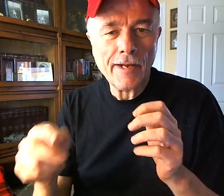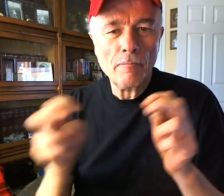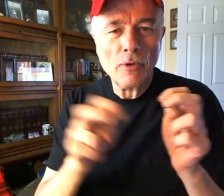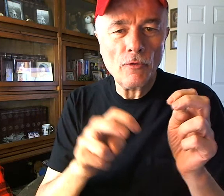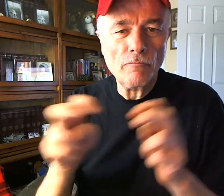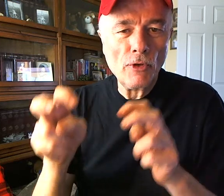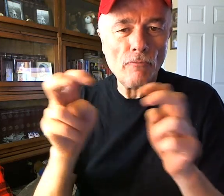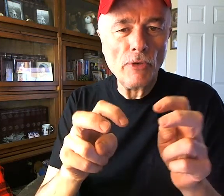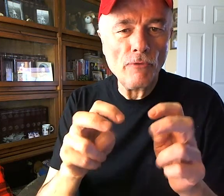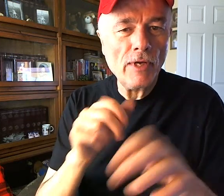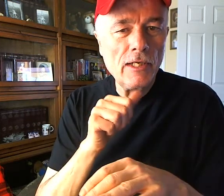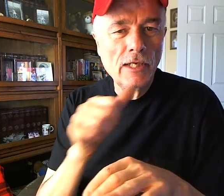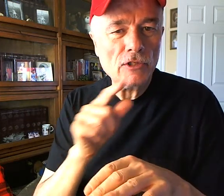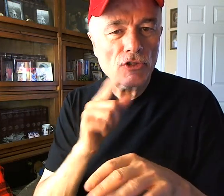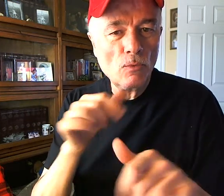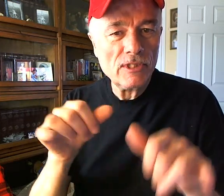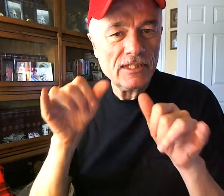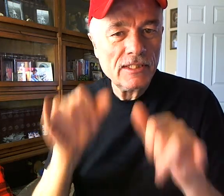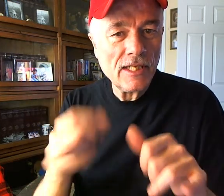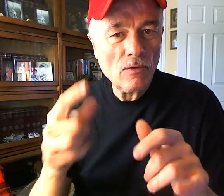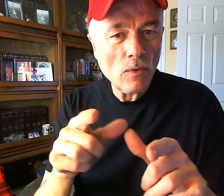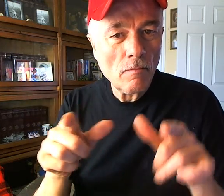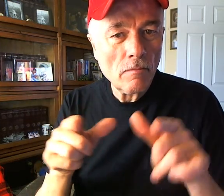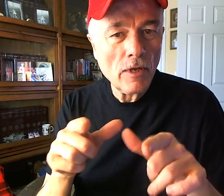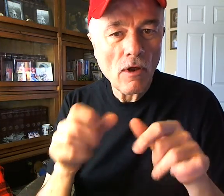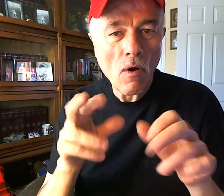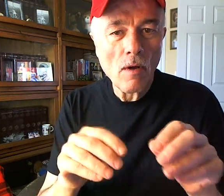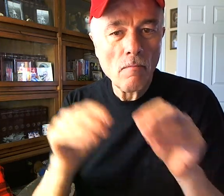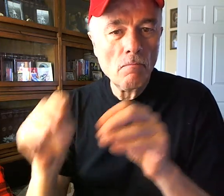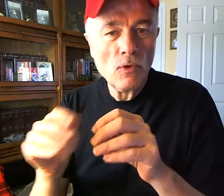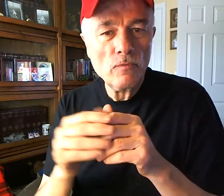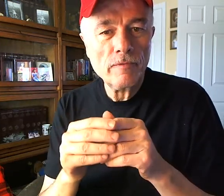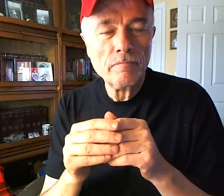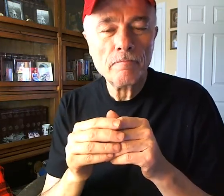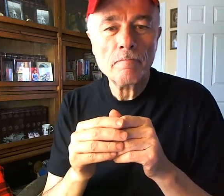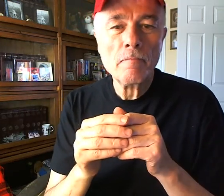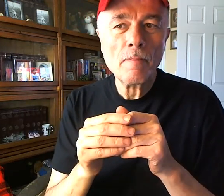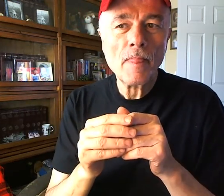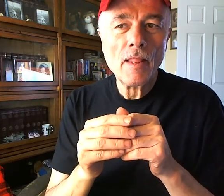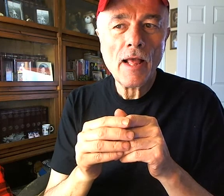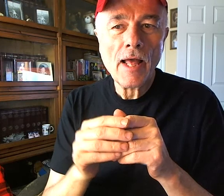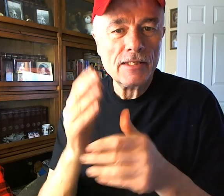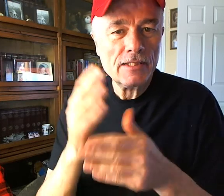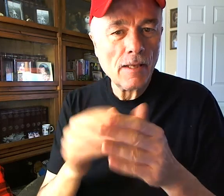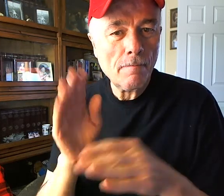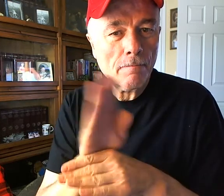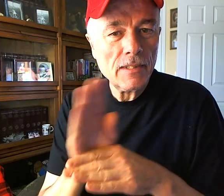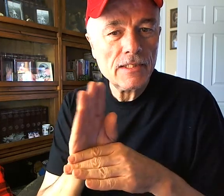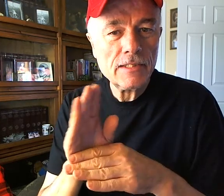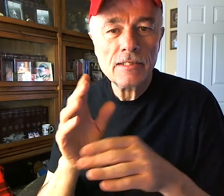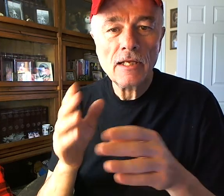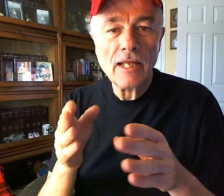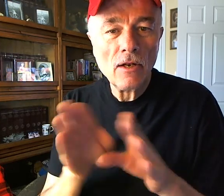the drapery and float out. So what that does is it creates a more theatrical look. It's a lot more fun. But it also disguises the fact that we